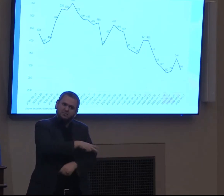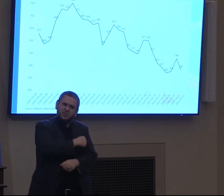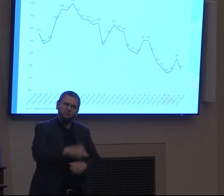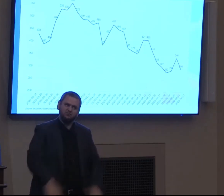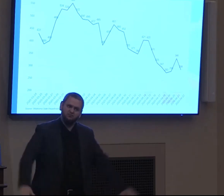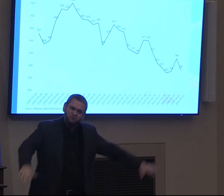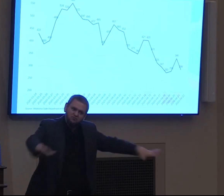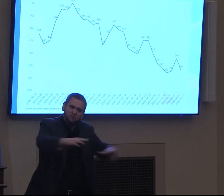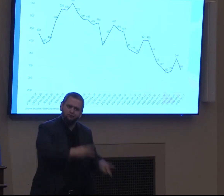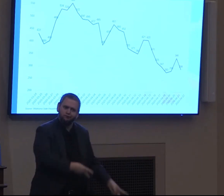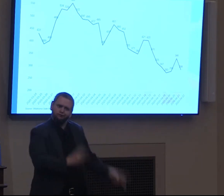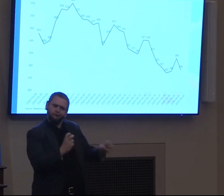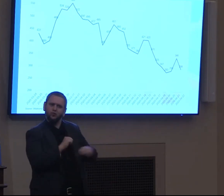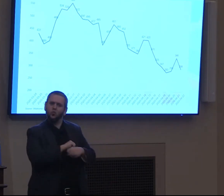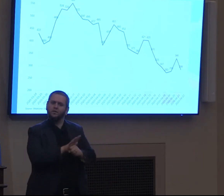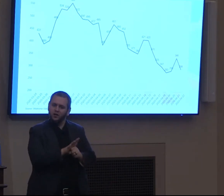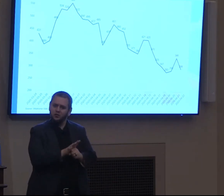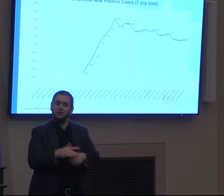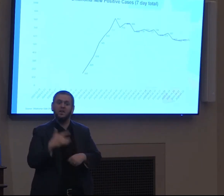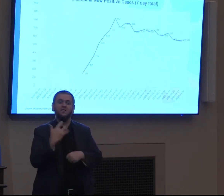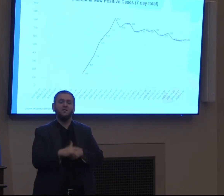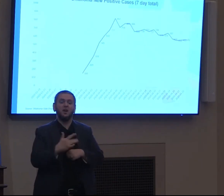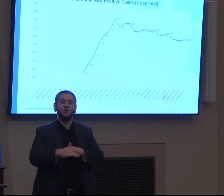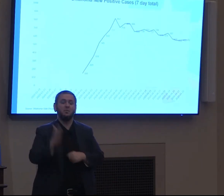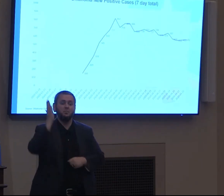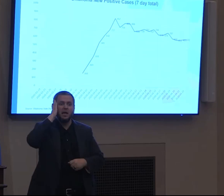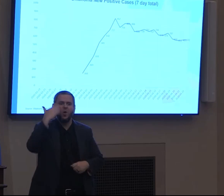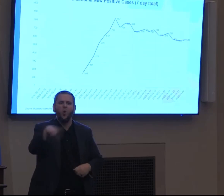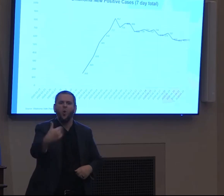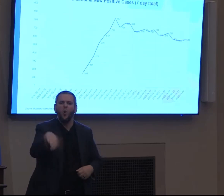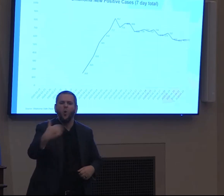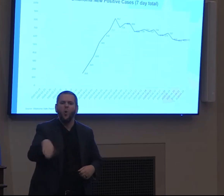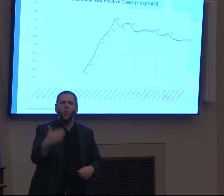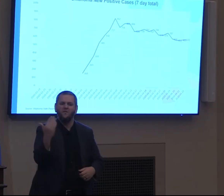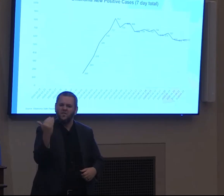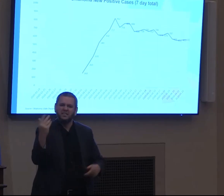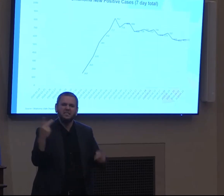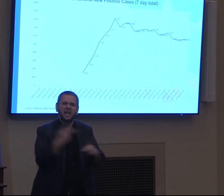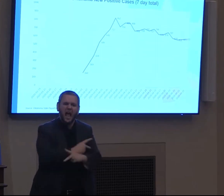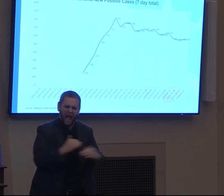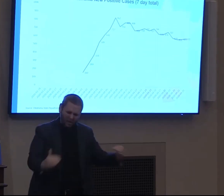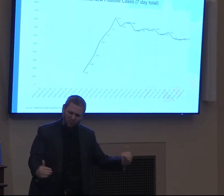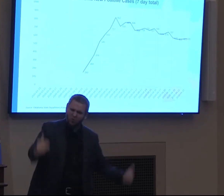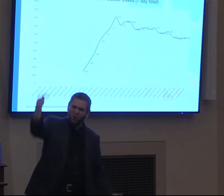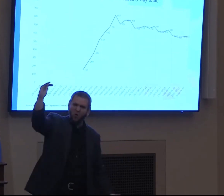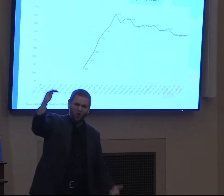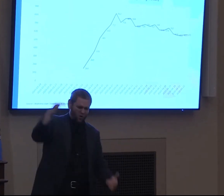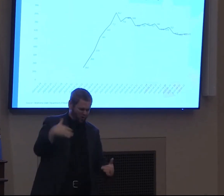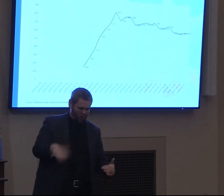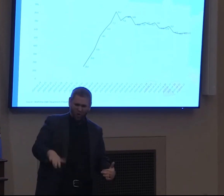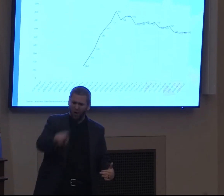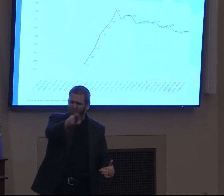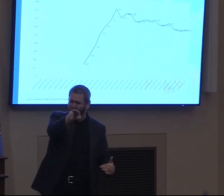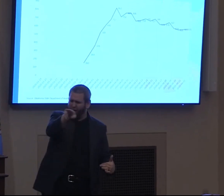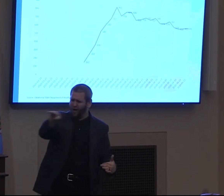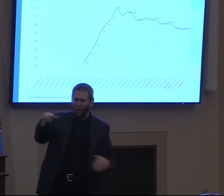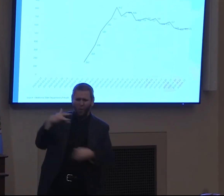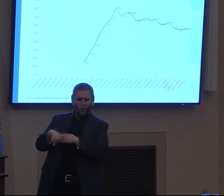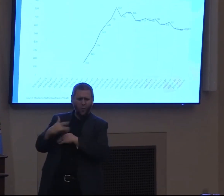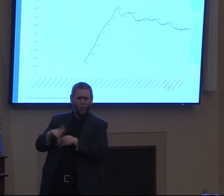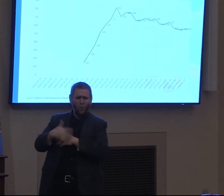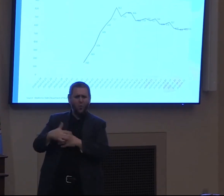state. Gate number two, as designed by the White House, is a downward trajectory